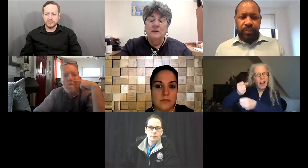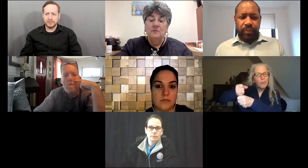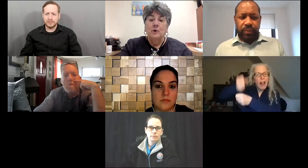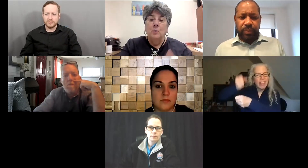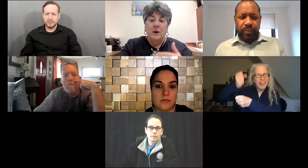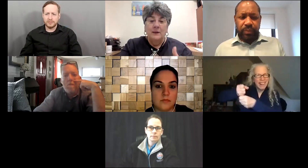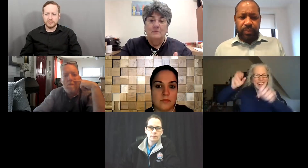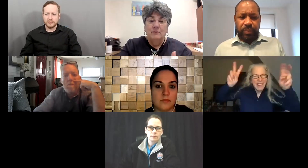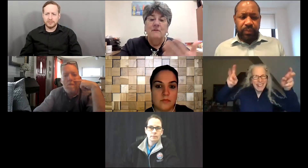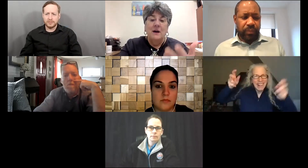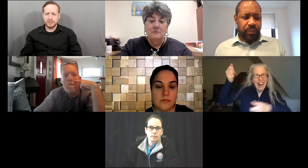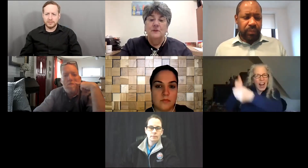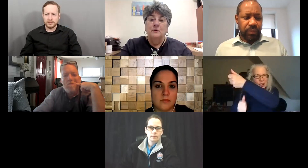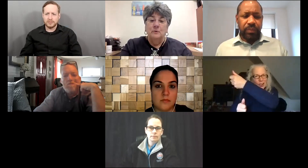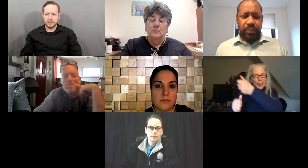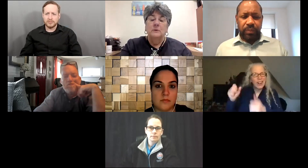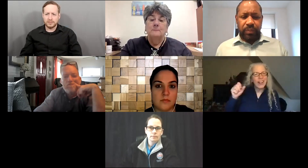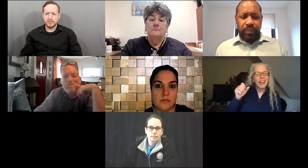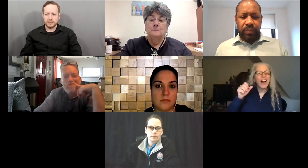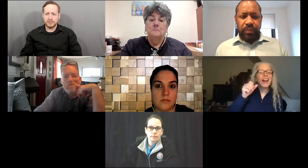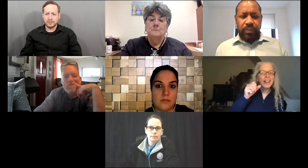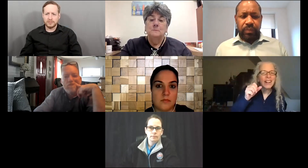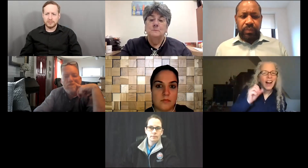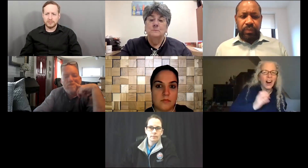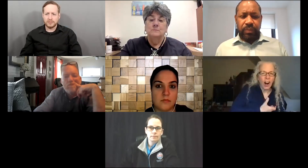you think they're going to want to revive their group?